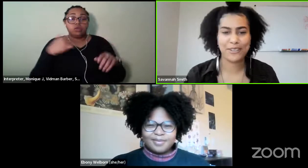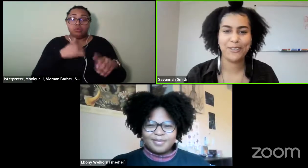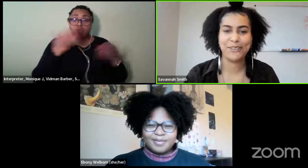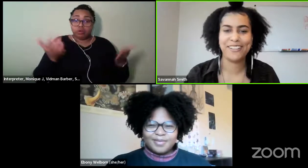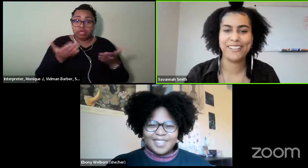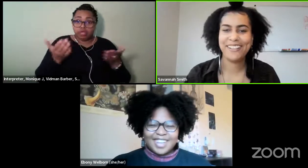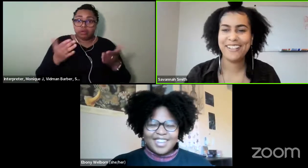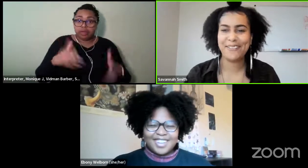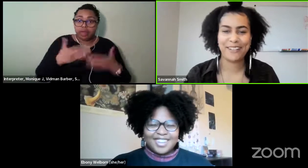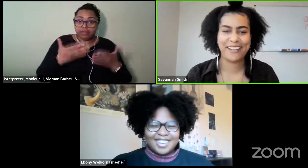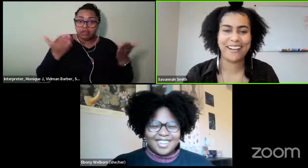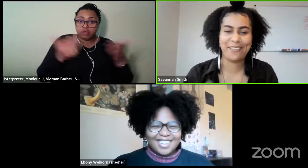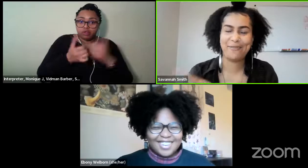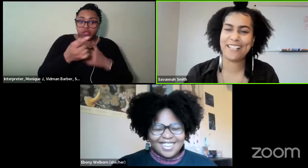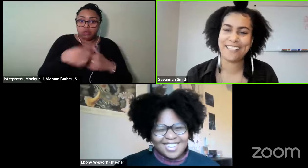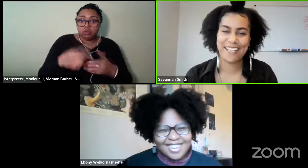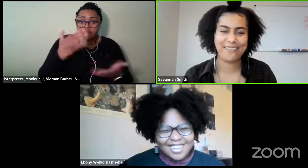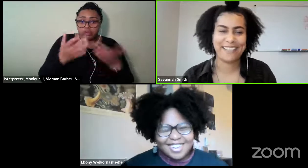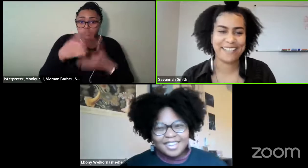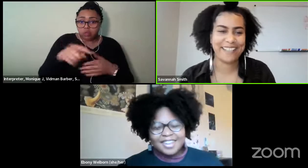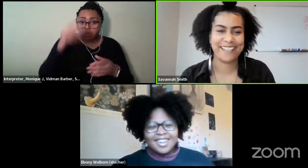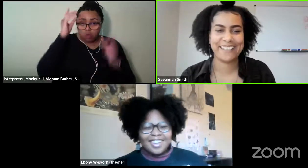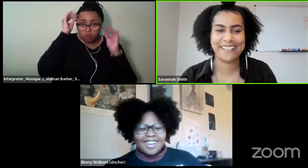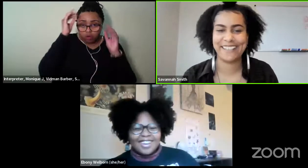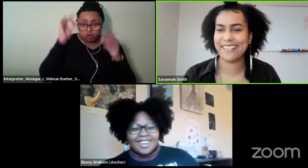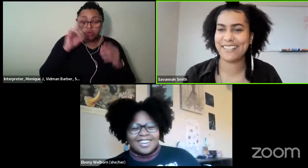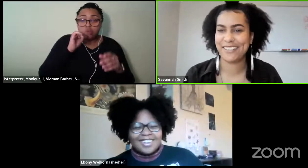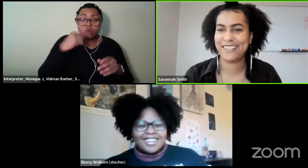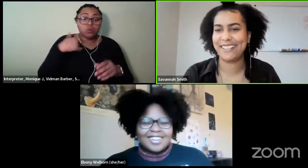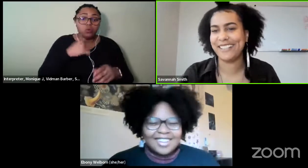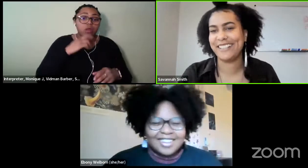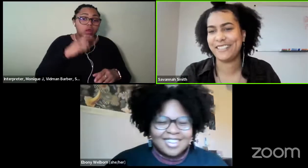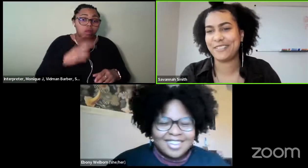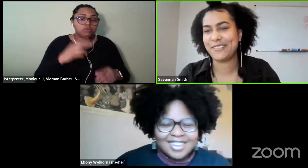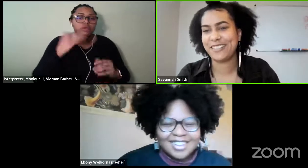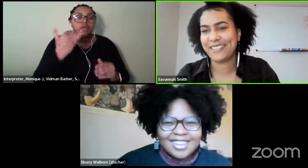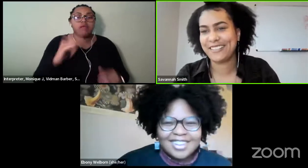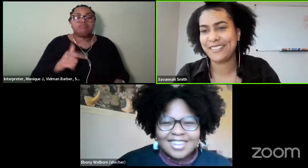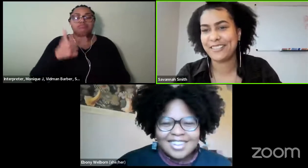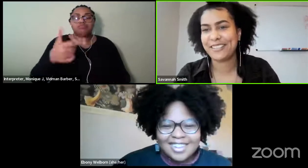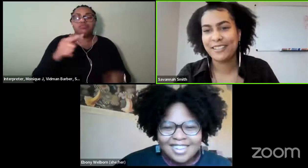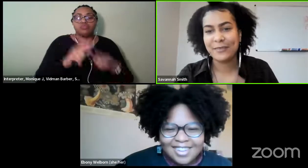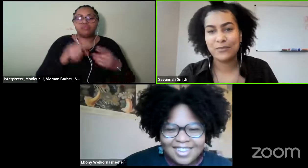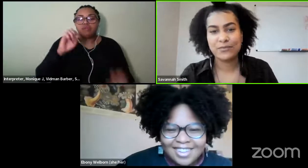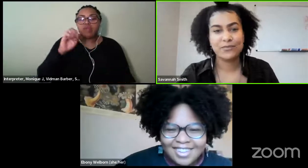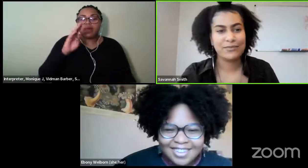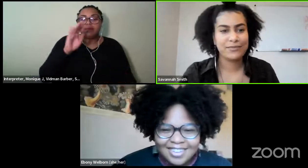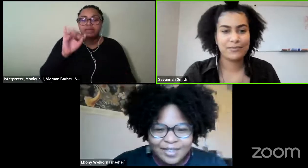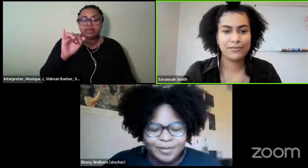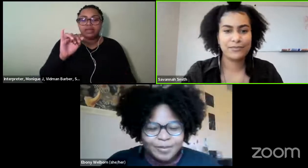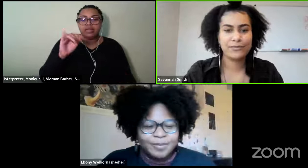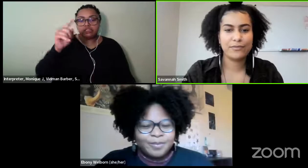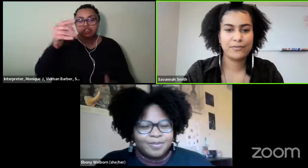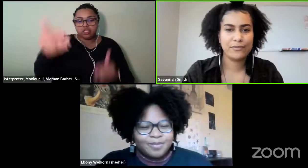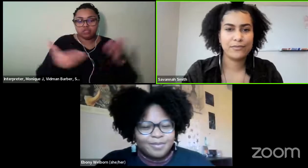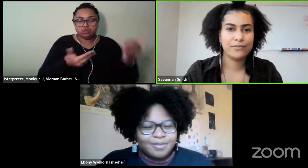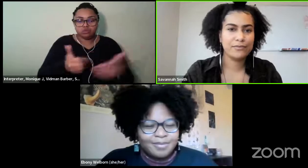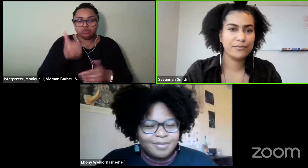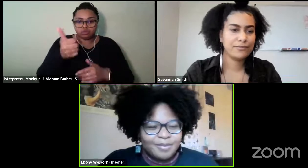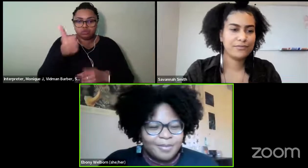even are. So I'm going to pass it to Ebony, and she's going to get us started in introducing ourselves.